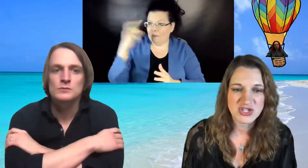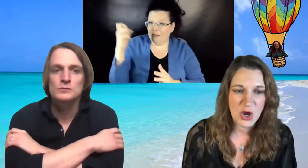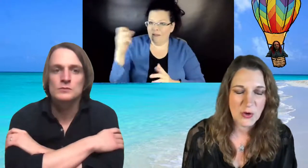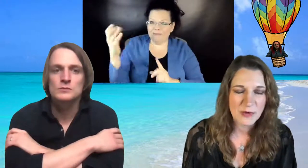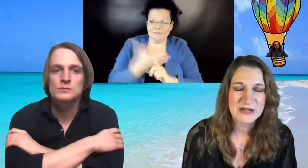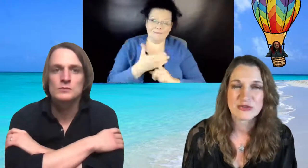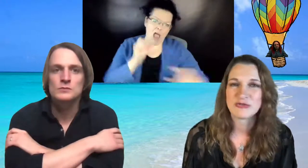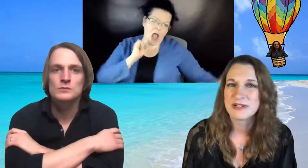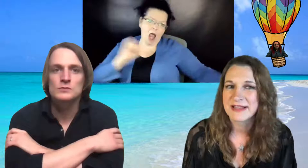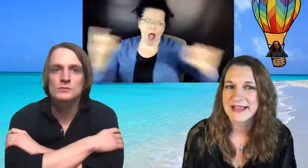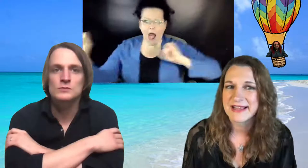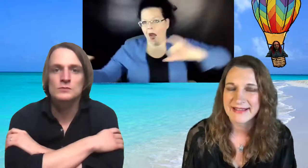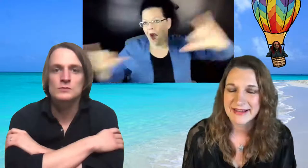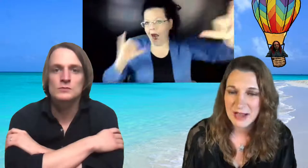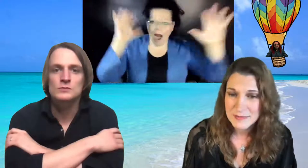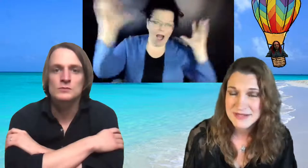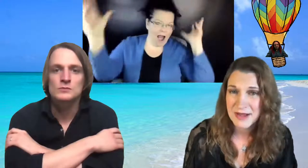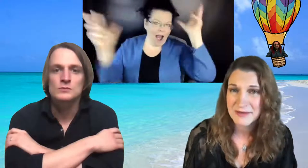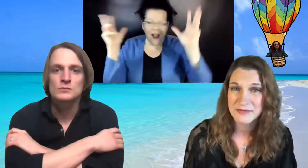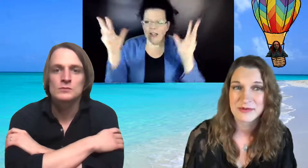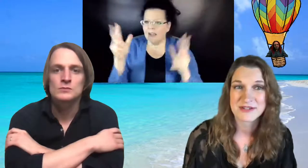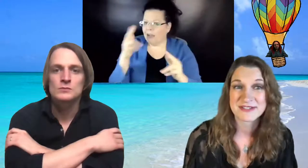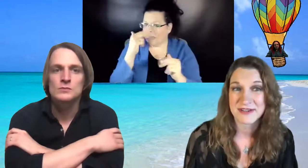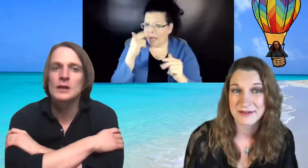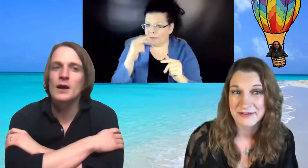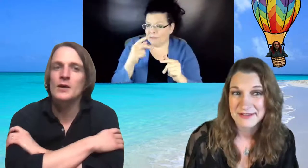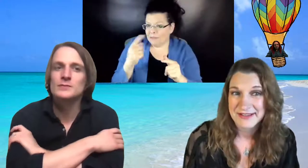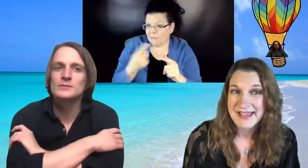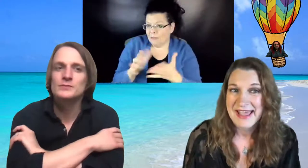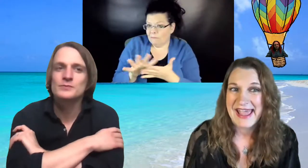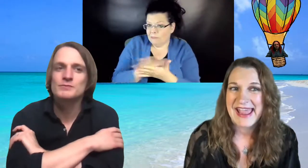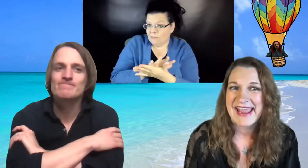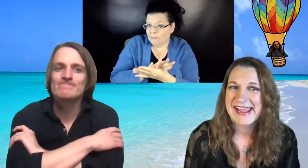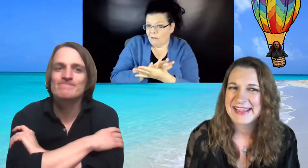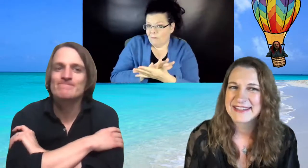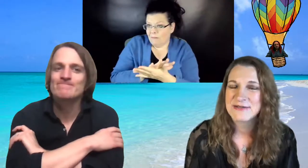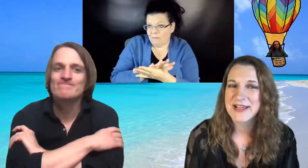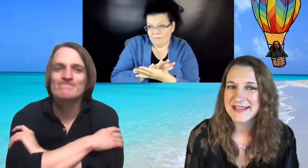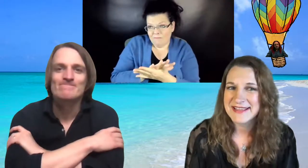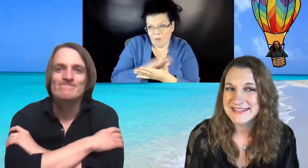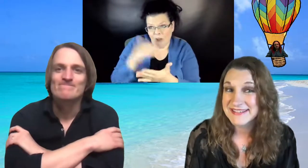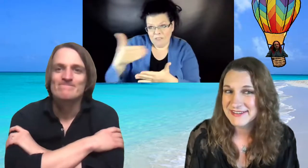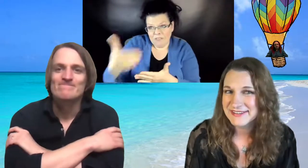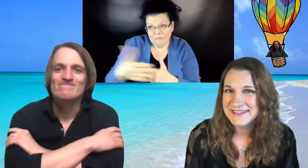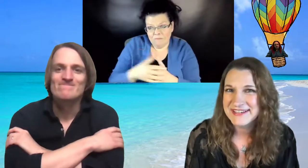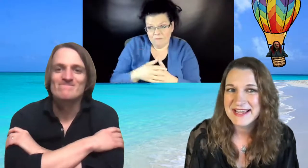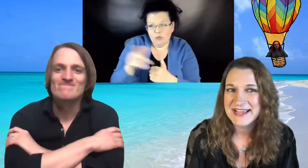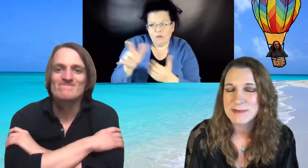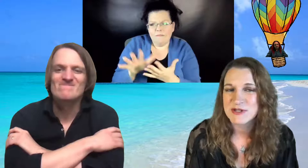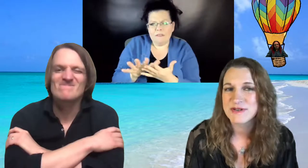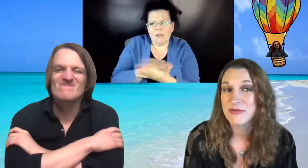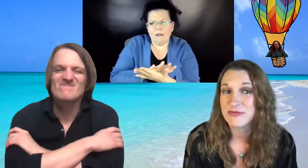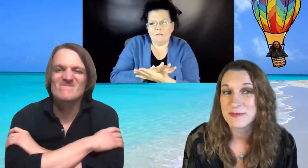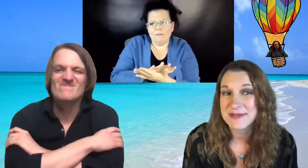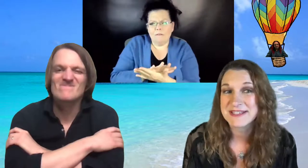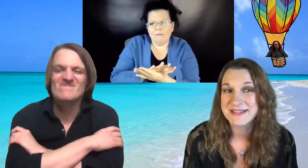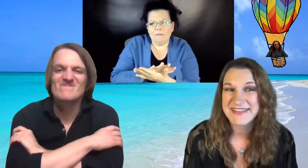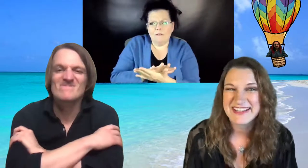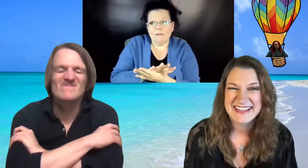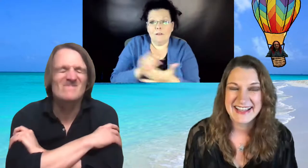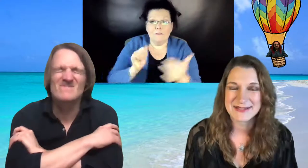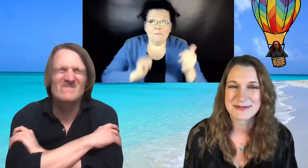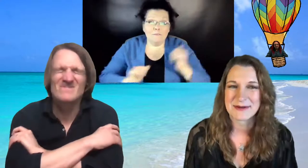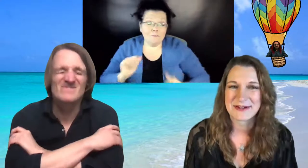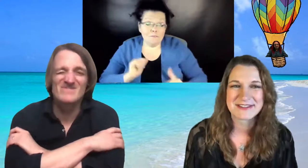big show, and they don't realize that comedy is often very subtle. And you've got that subtlety, and especially for film and